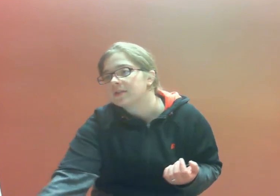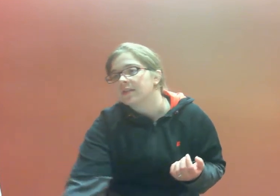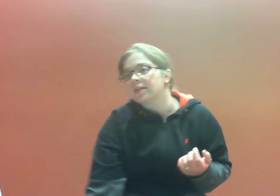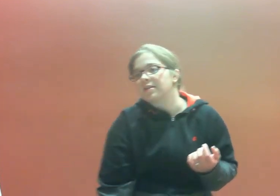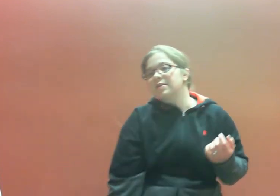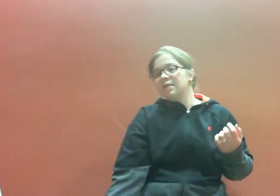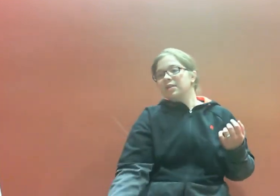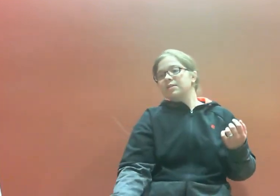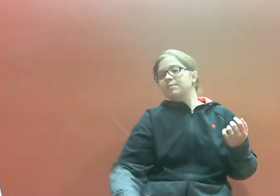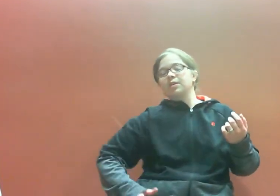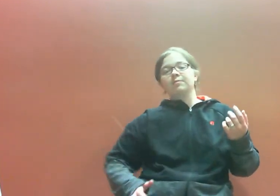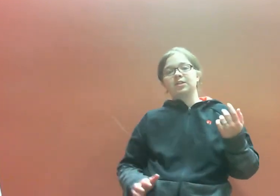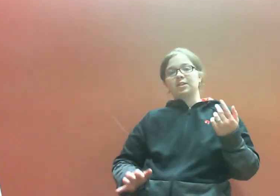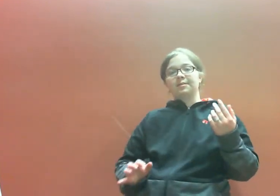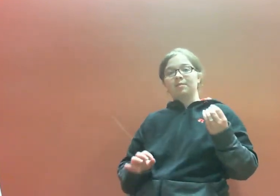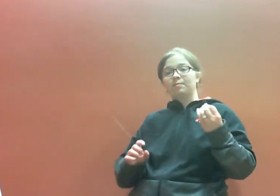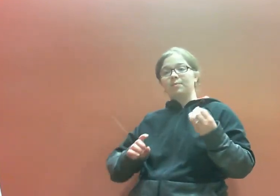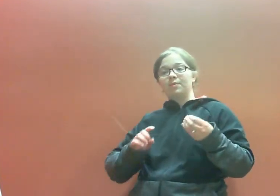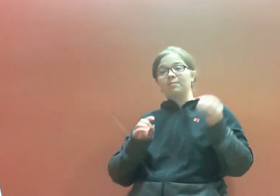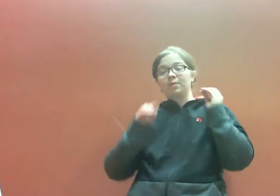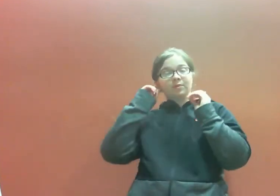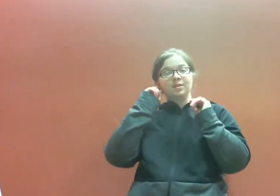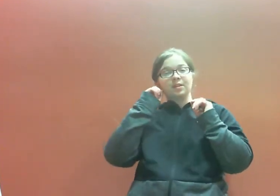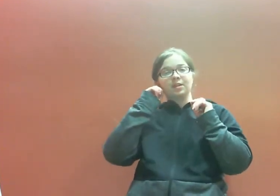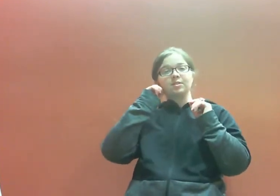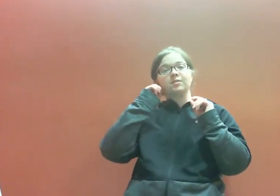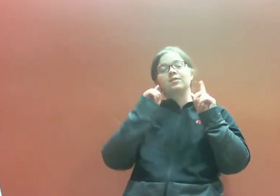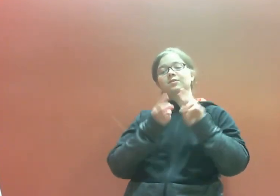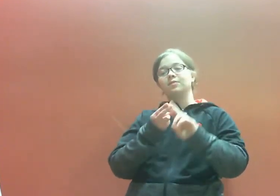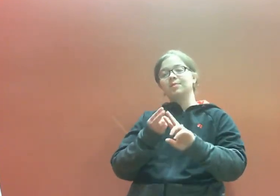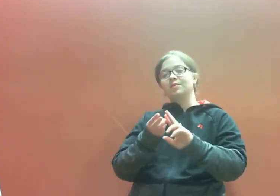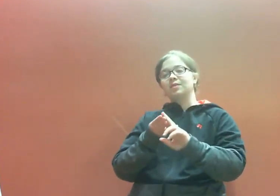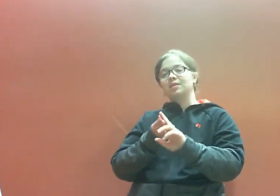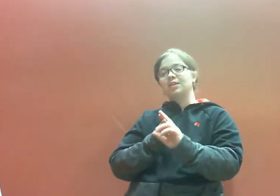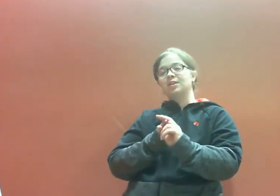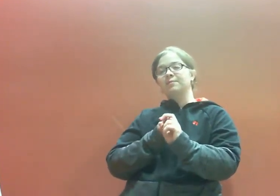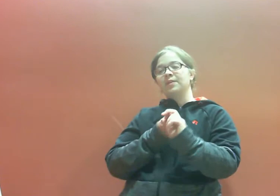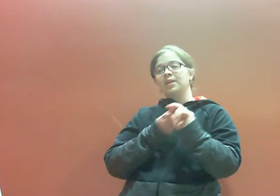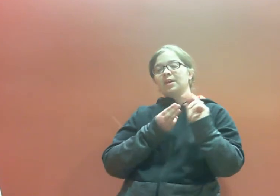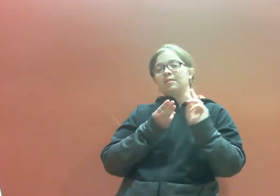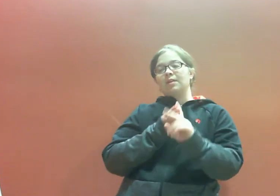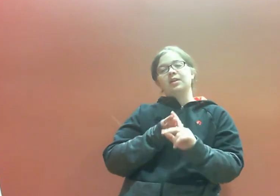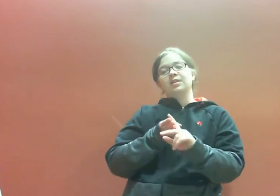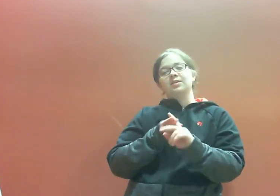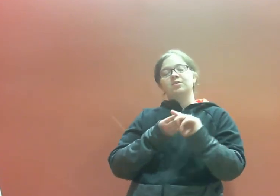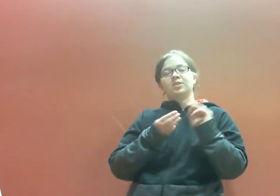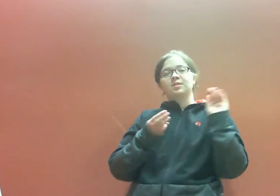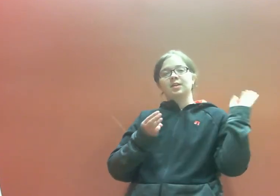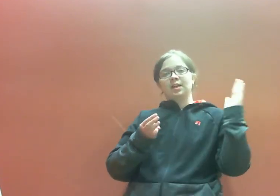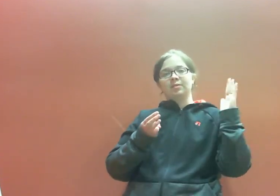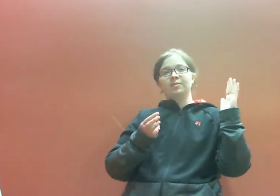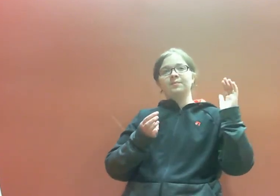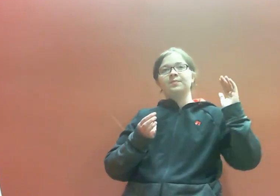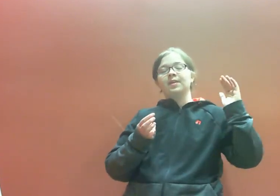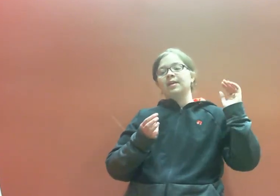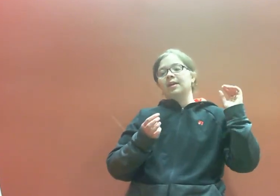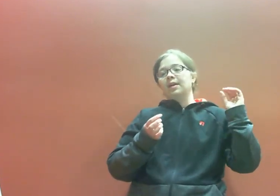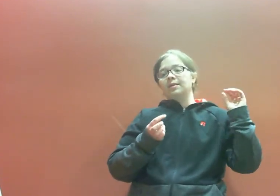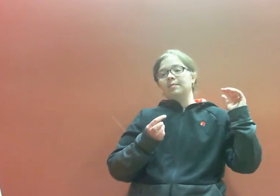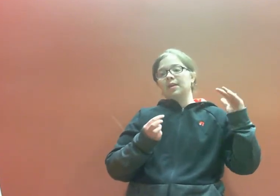slide 6, we're going to be talking about the bones in the ear. So there's 3 bones in the ear. The malleus, which is the hammer, and the